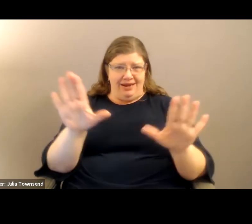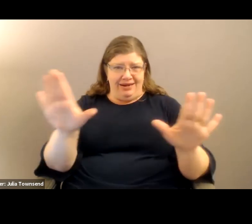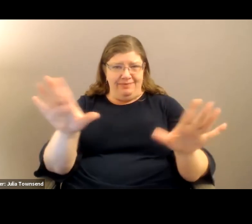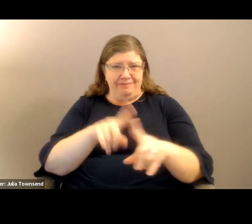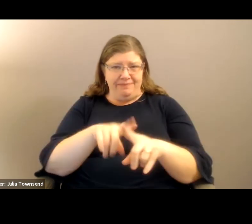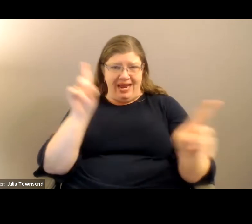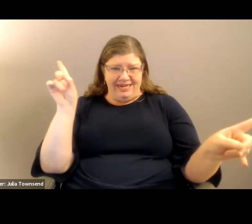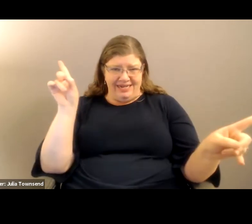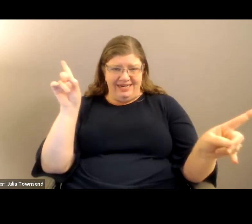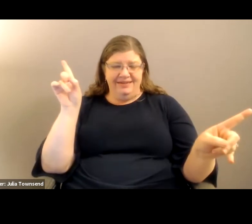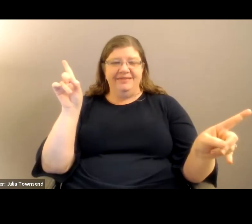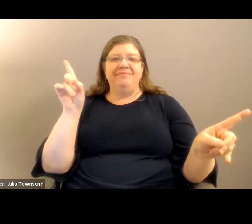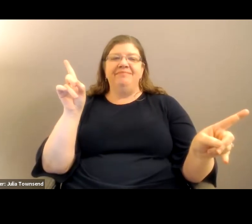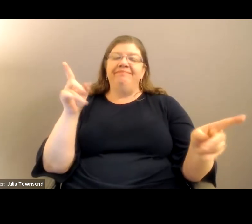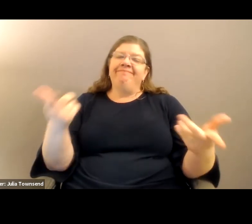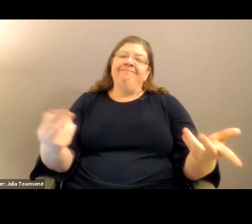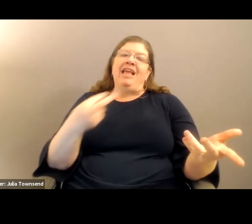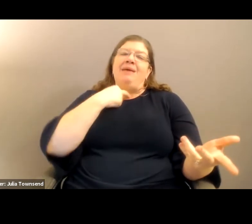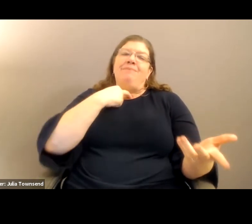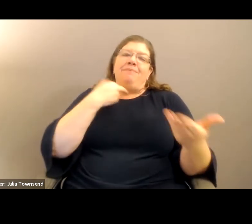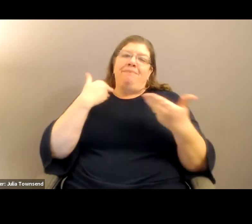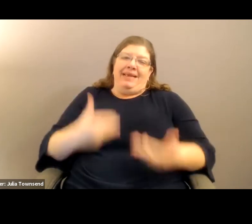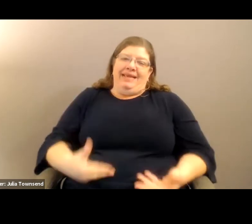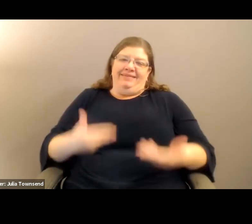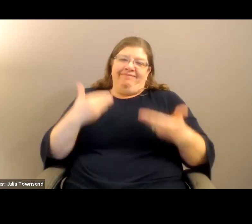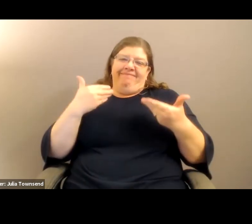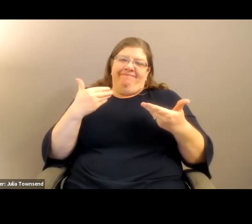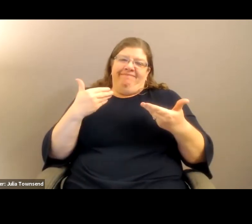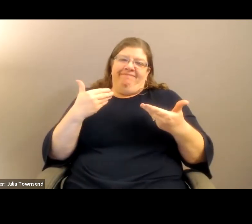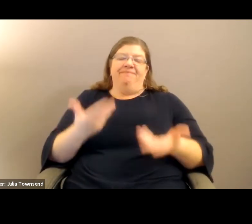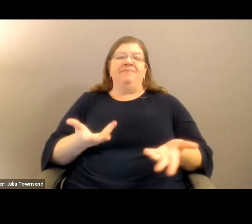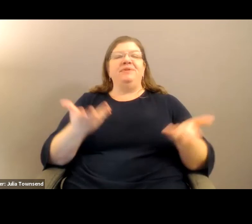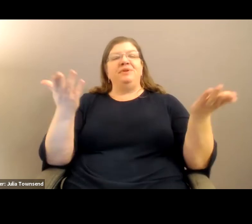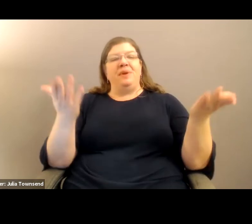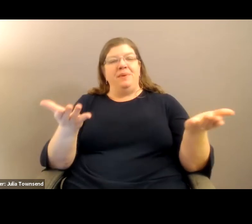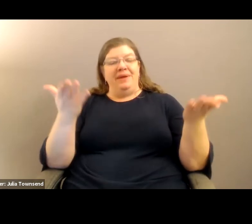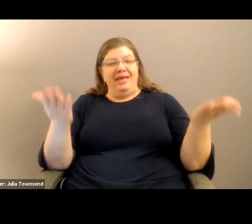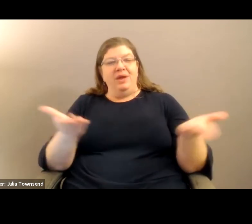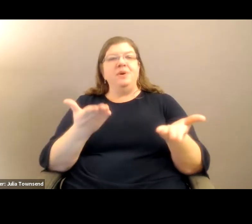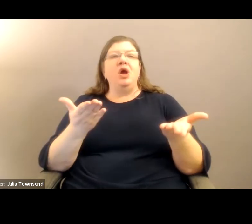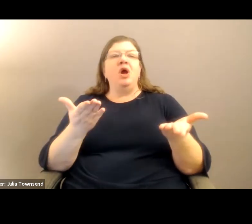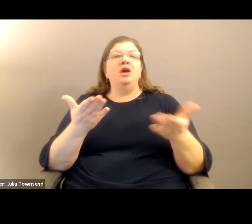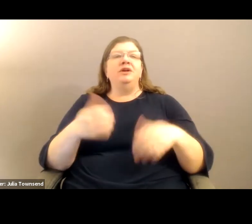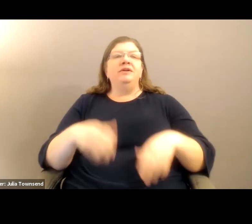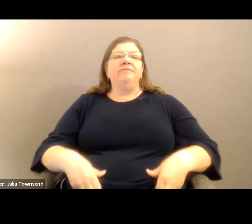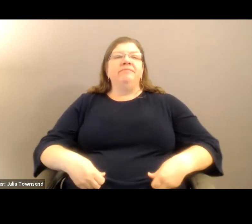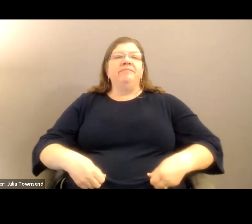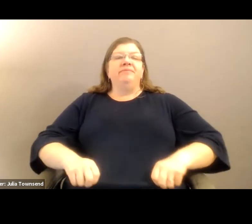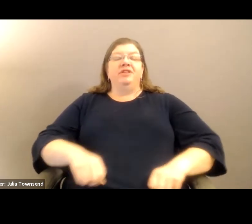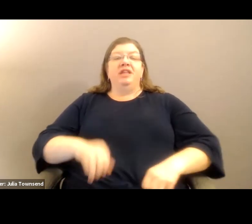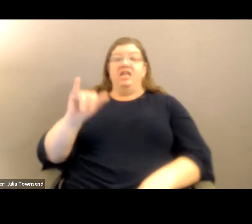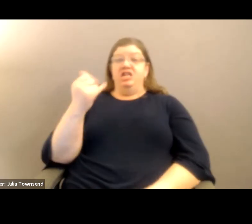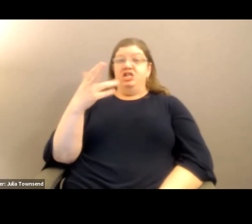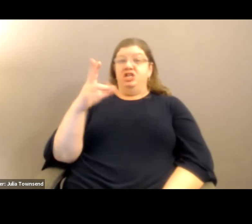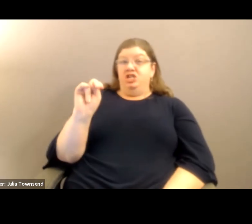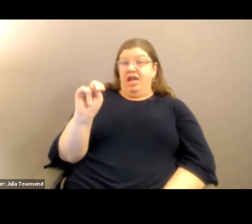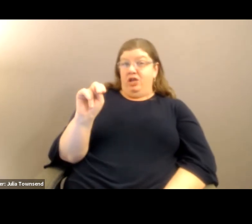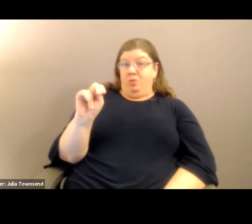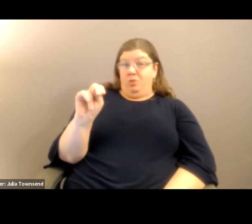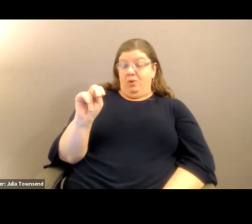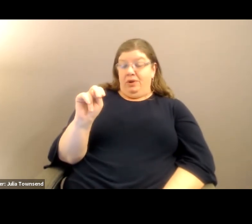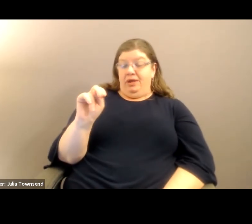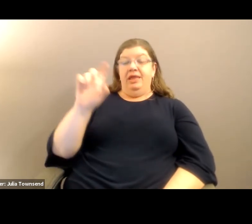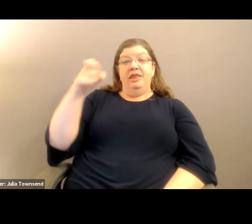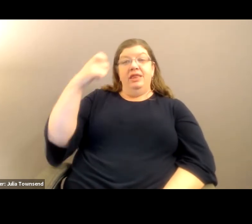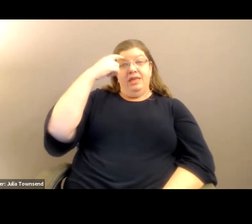But you've got me. Okay, so here we are. In January, our